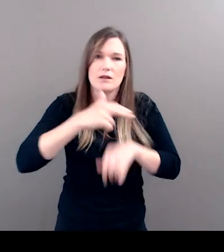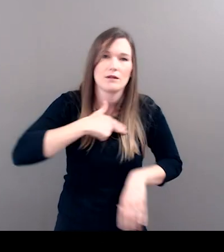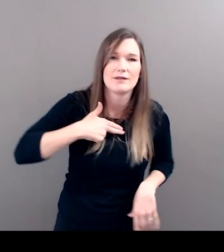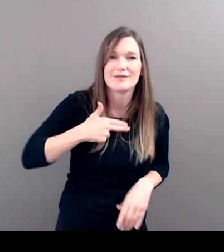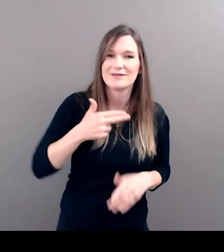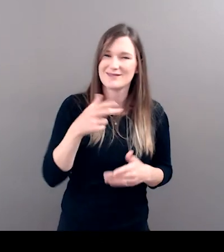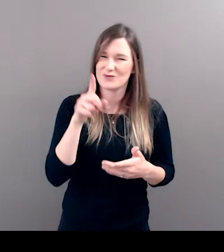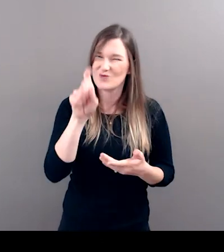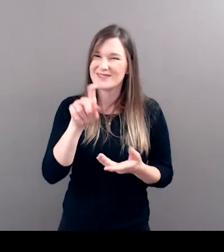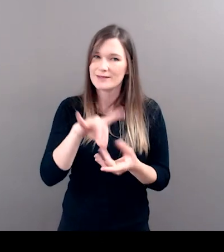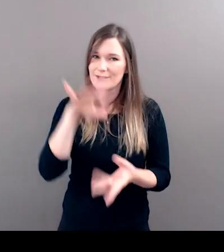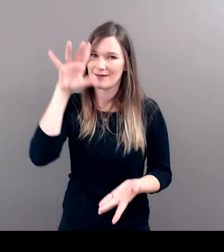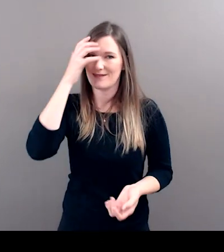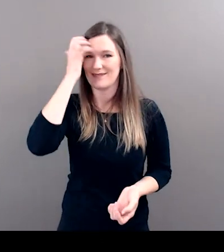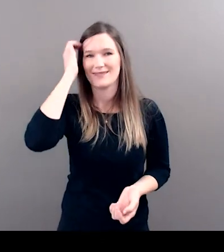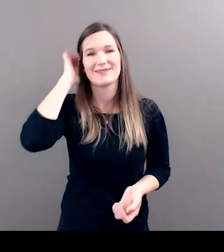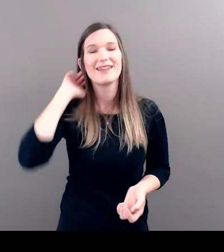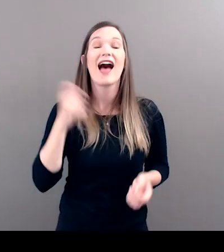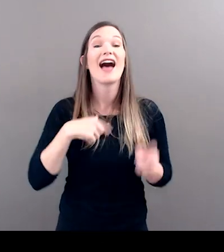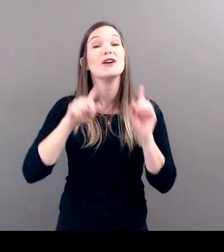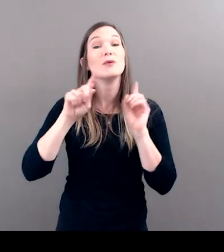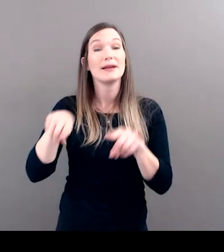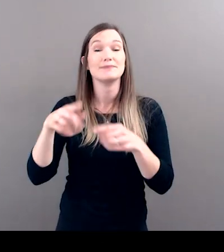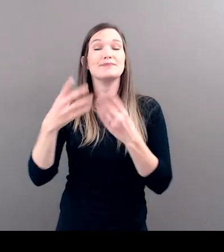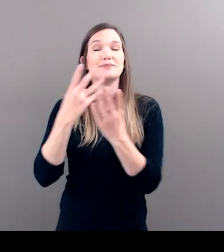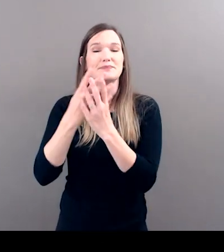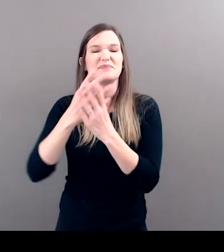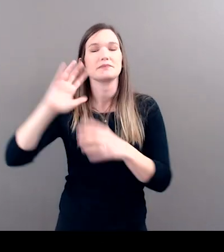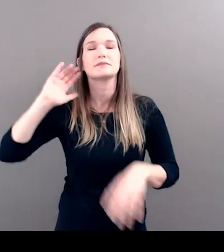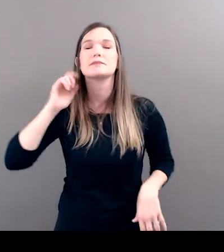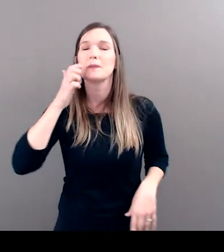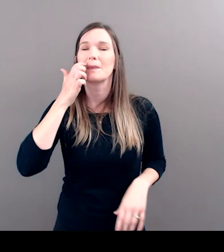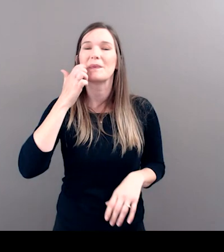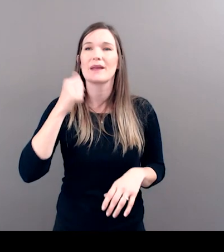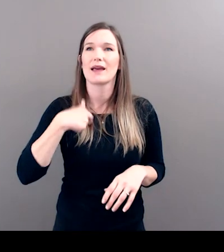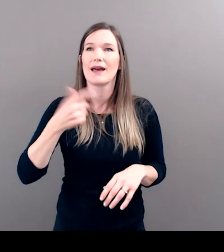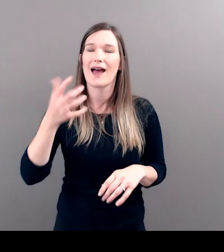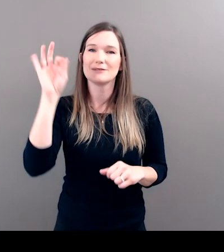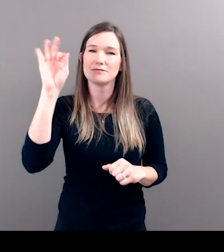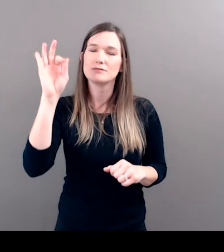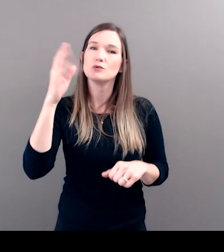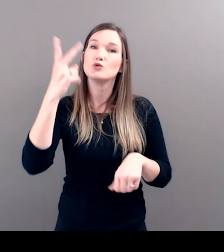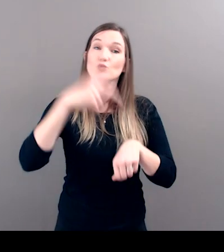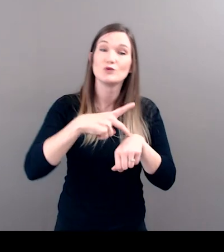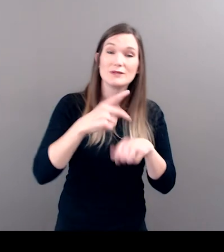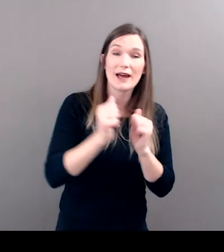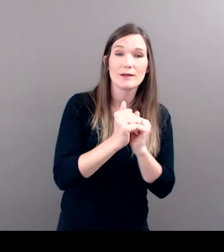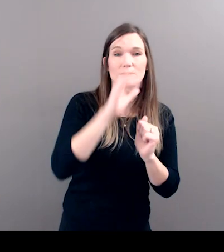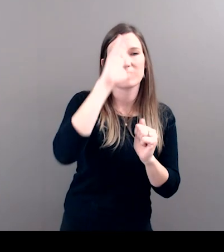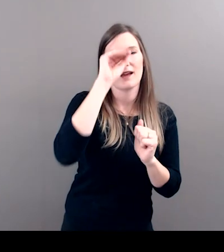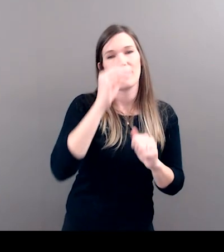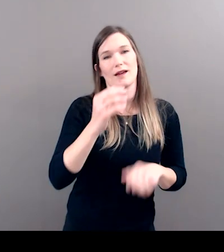girls. And I spoke 5 times to the guys and 2 times to the girls, the ladies. And